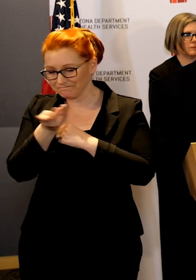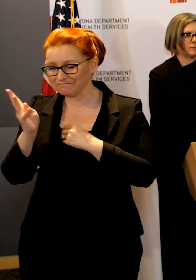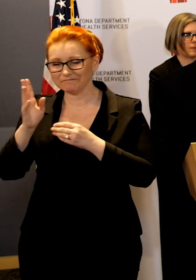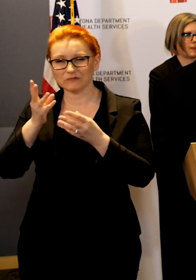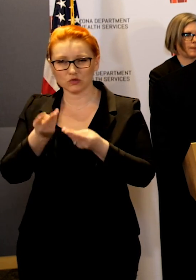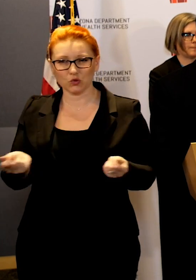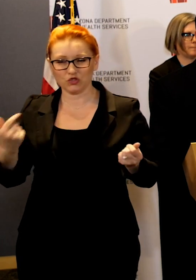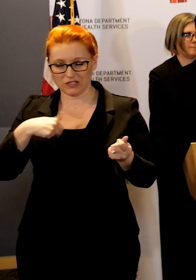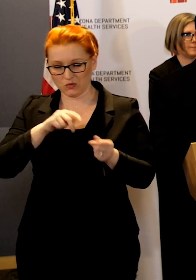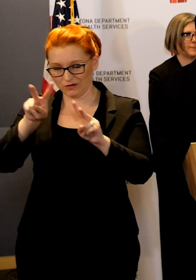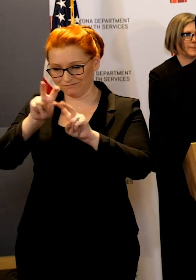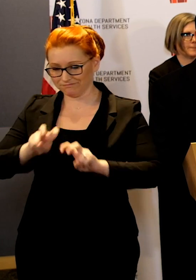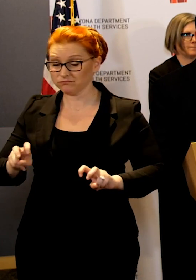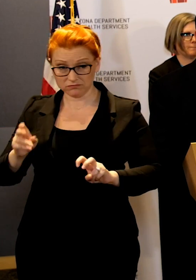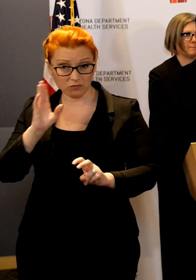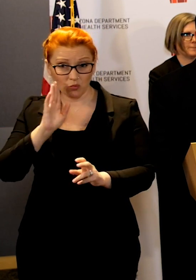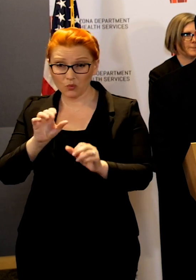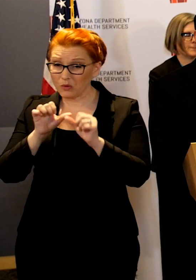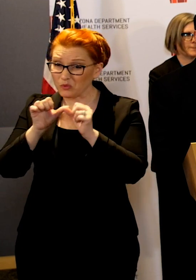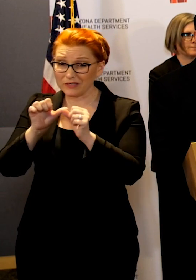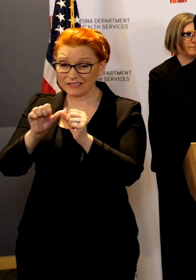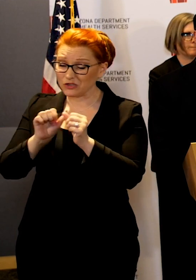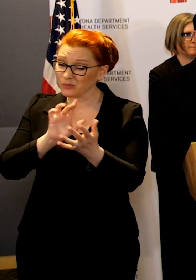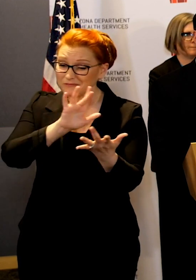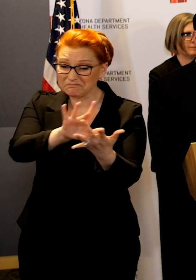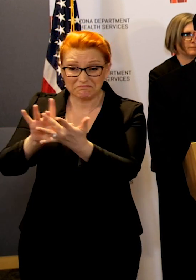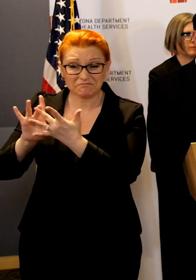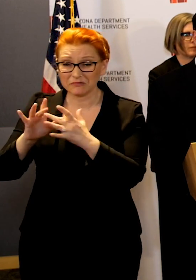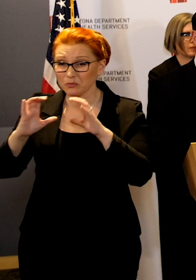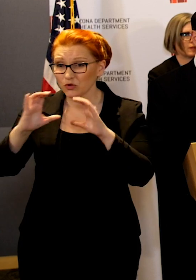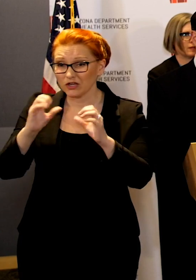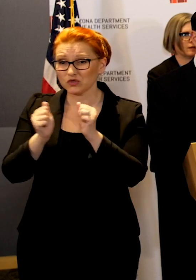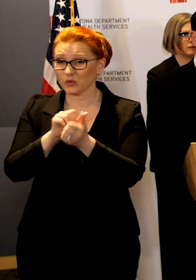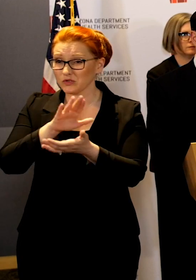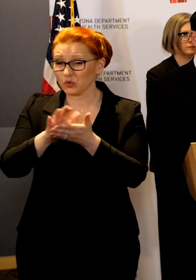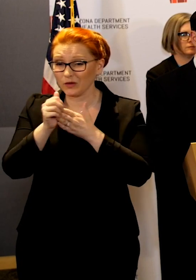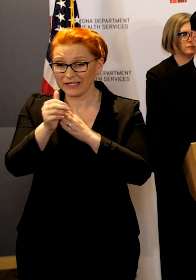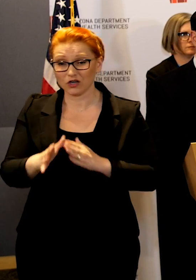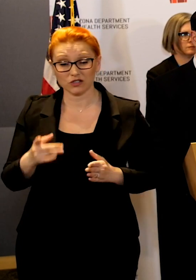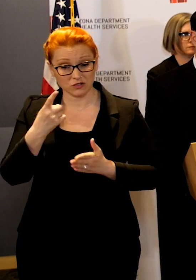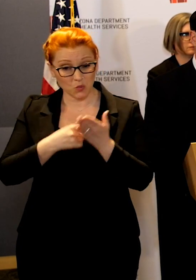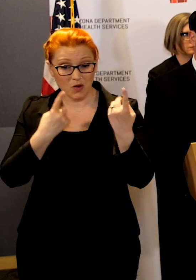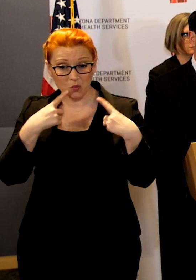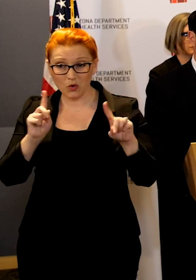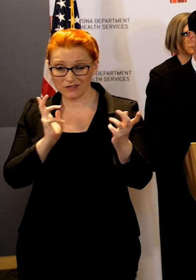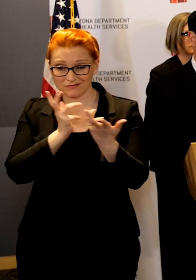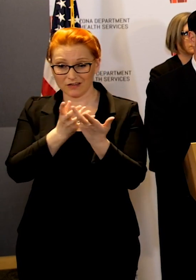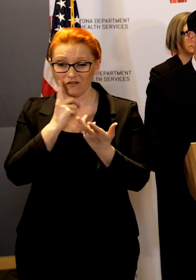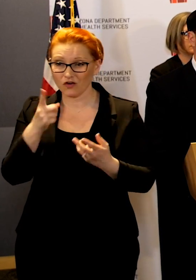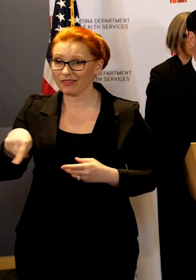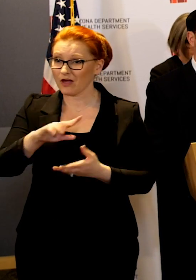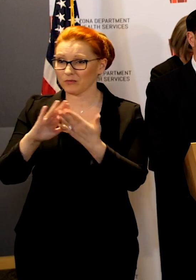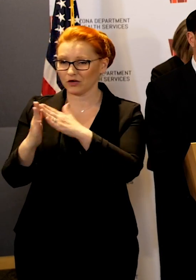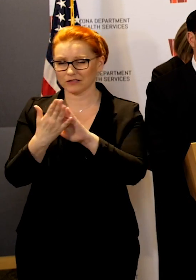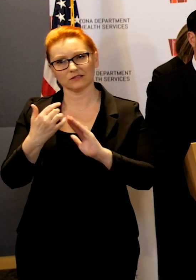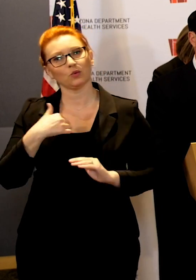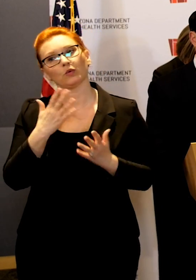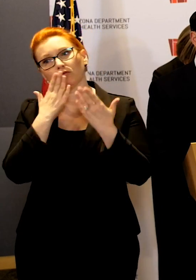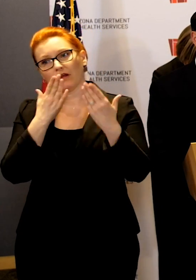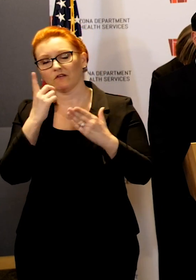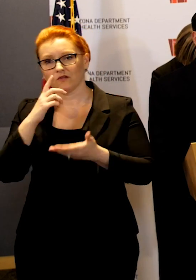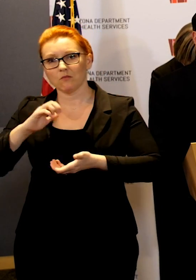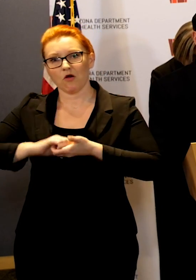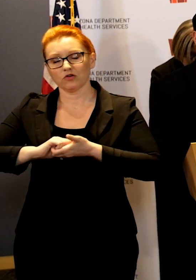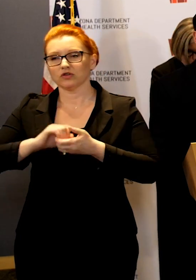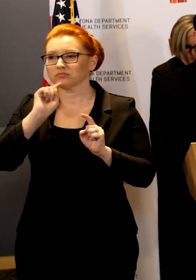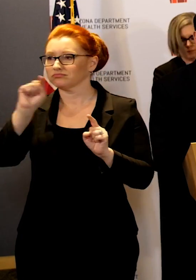And we'll continue to be in close communication with our school leaders on what works best for their communities. We're also grateful for the partnership of